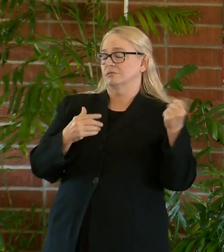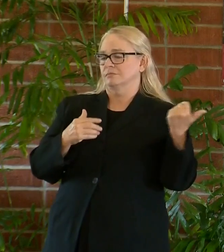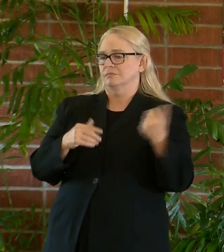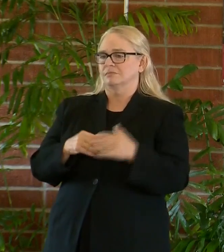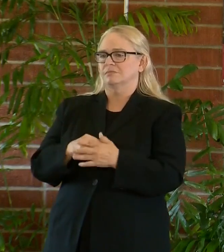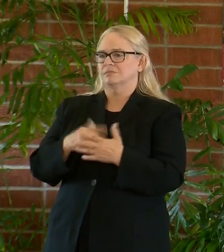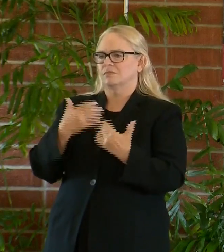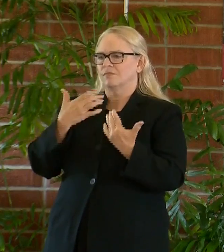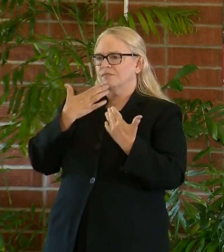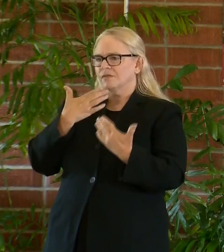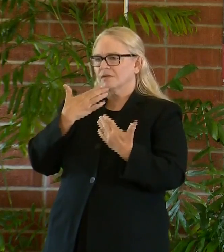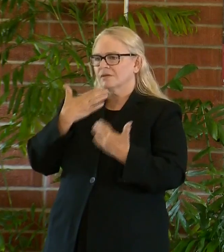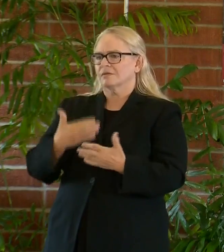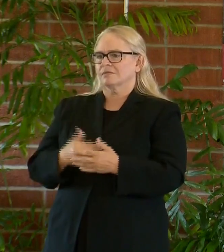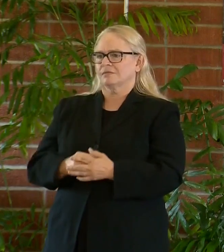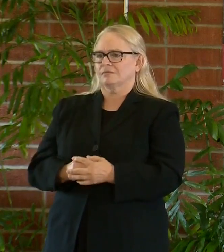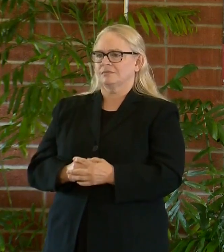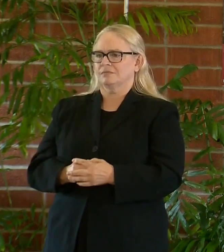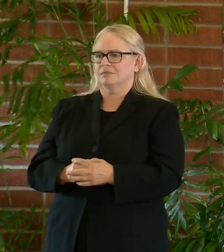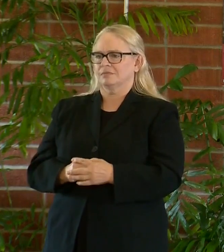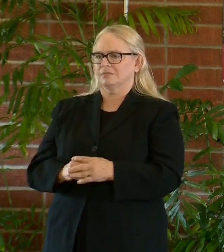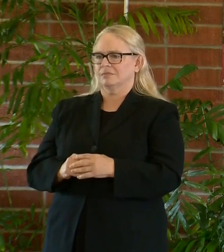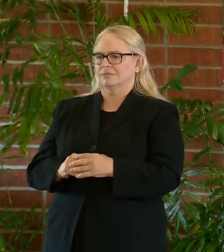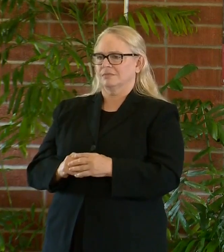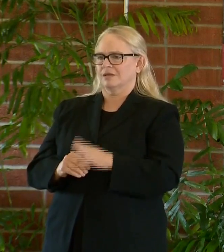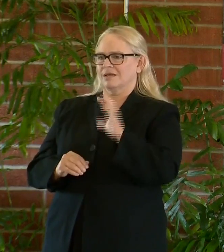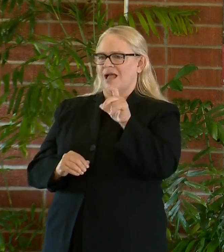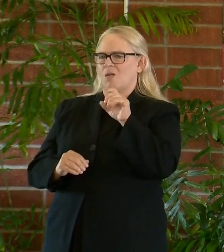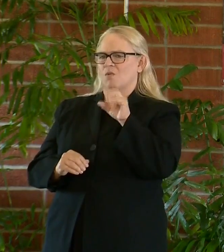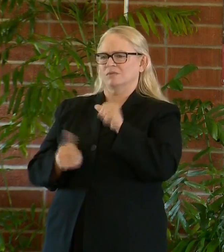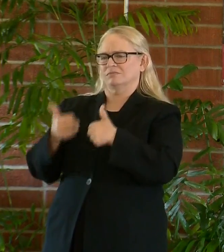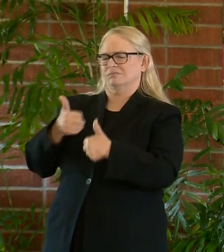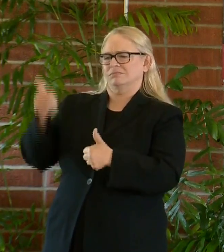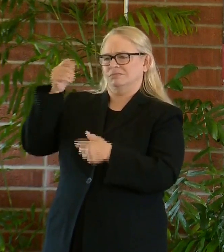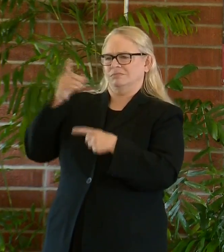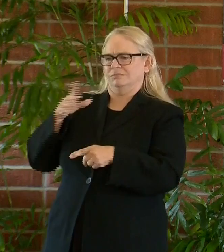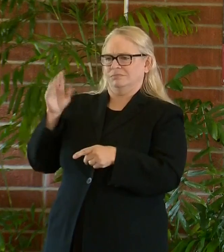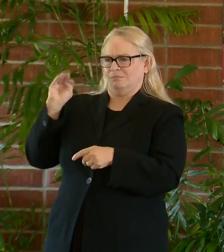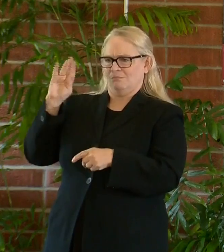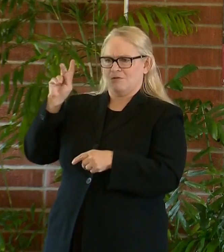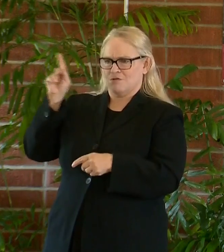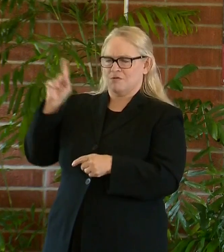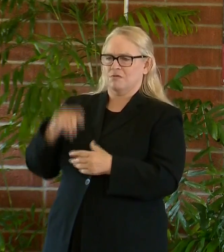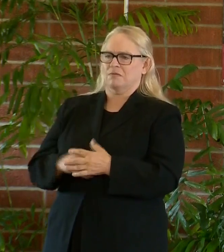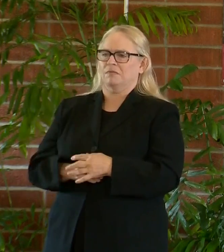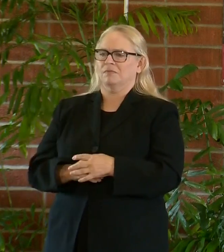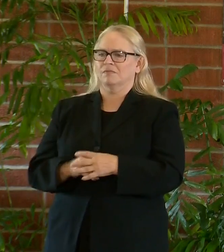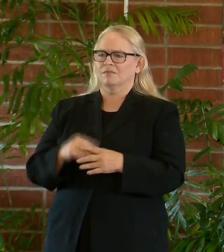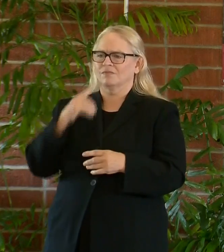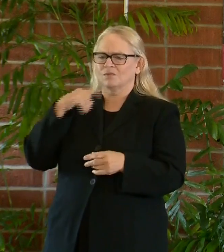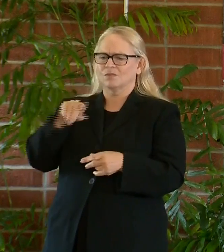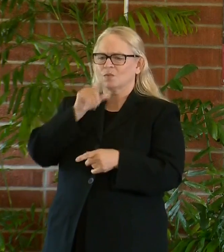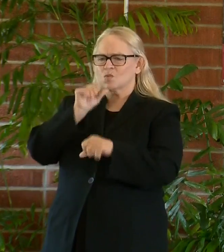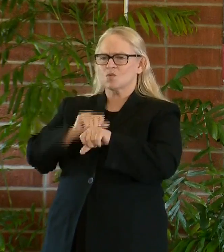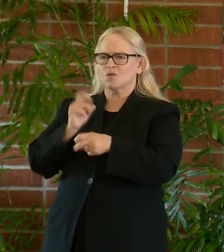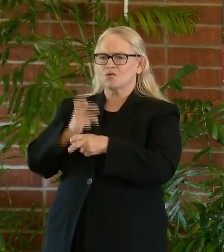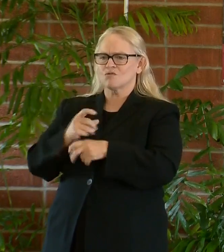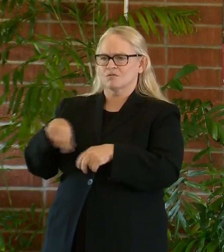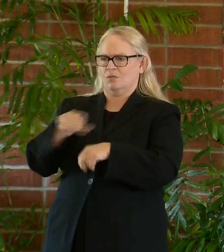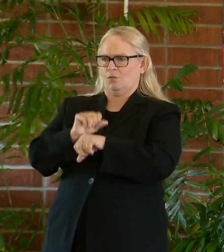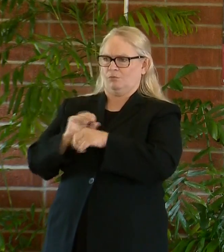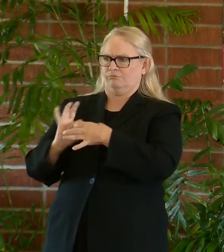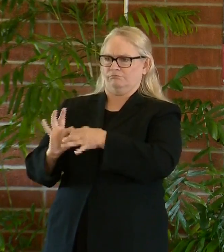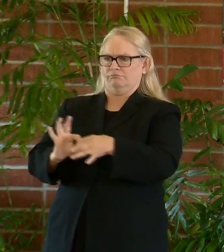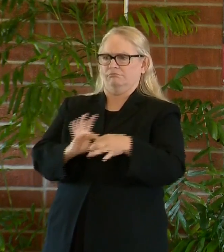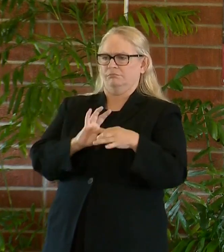Gilladucci for their efforts in terms of the creation of this task force in the Central Valley and the